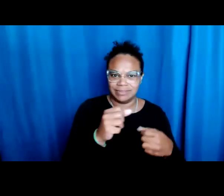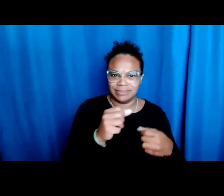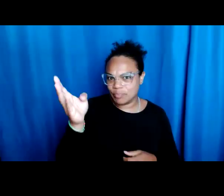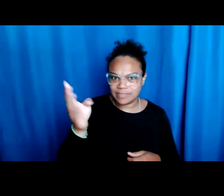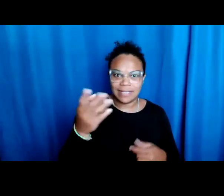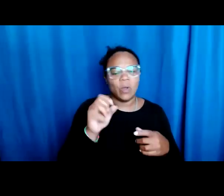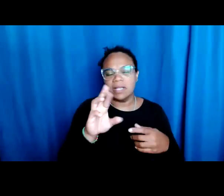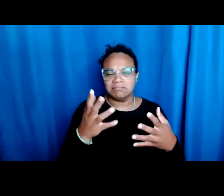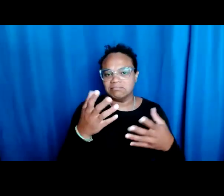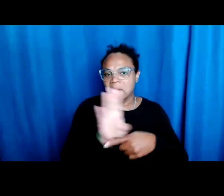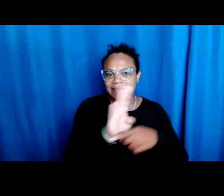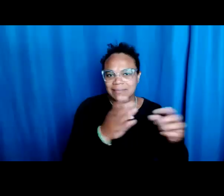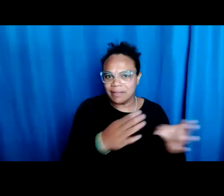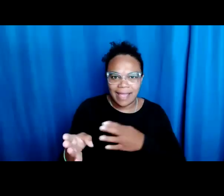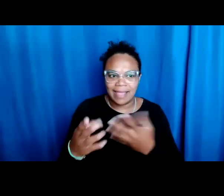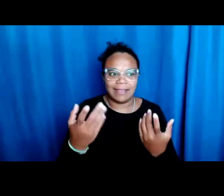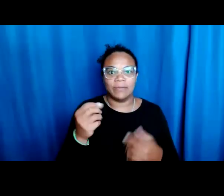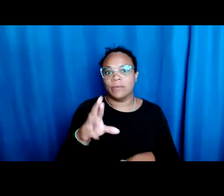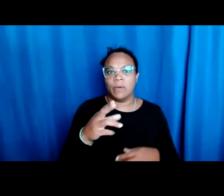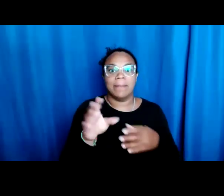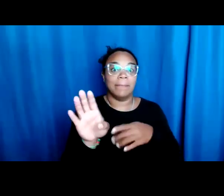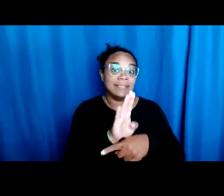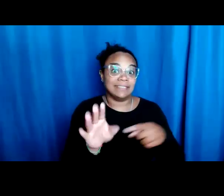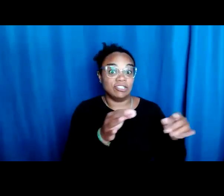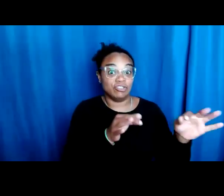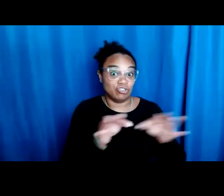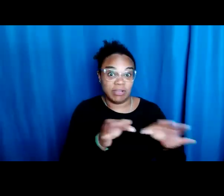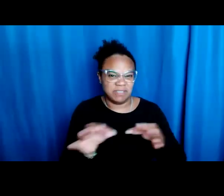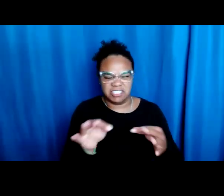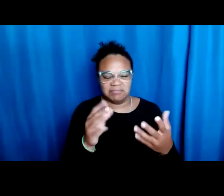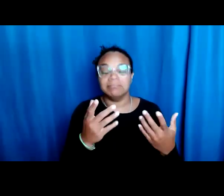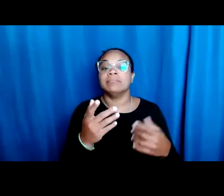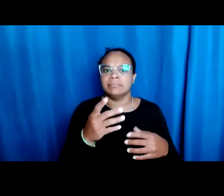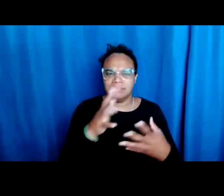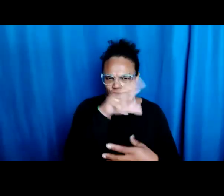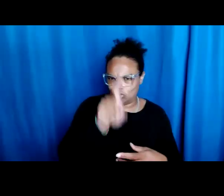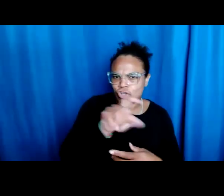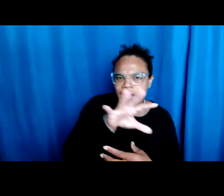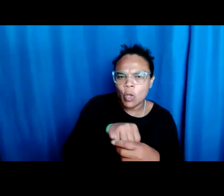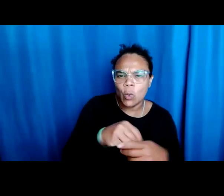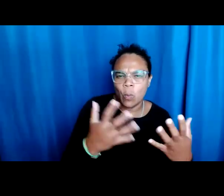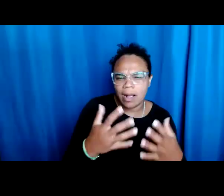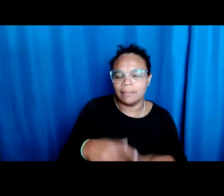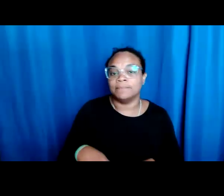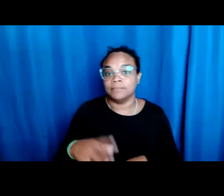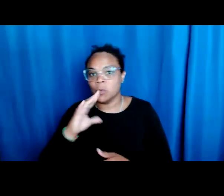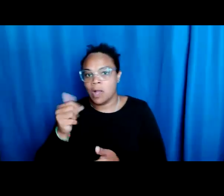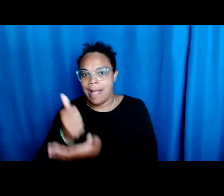that business plan or that business description that will help the banker